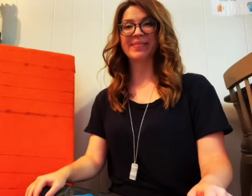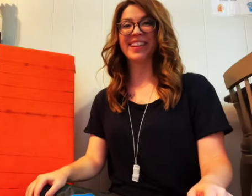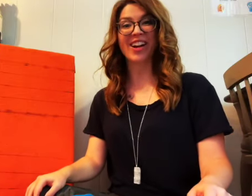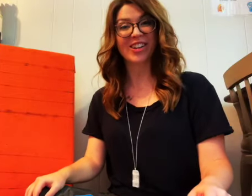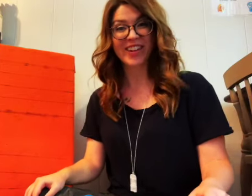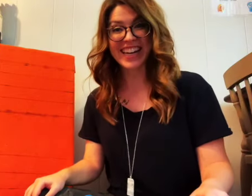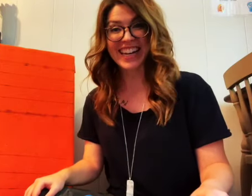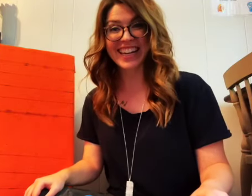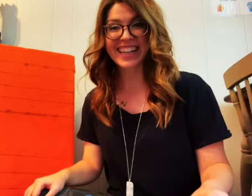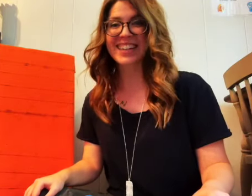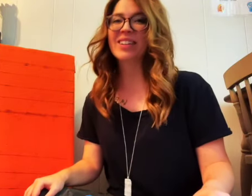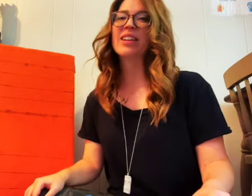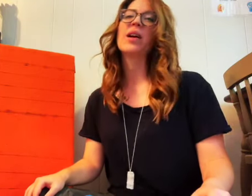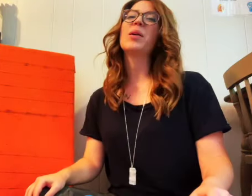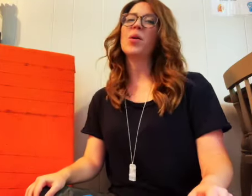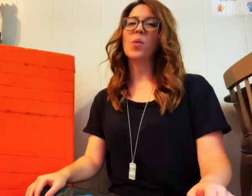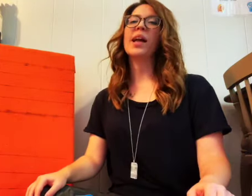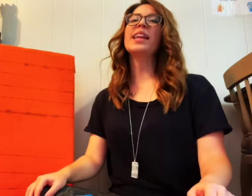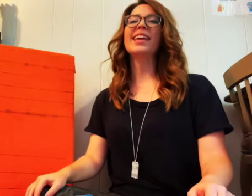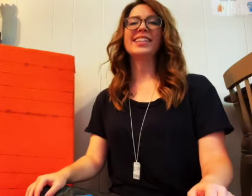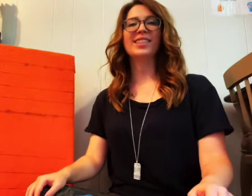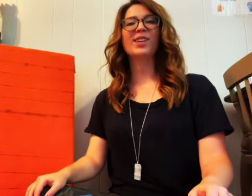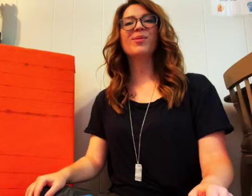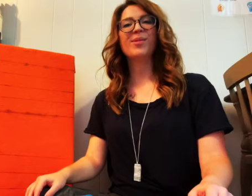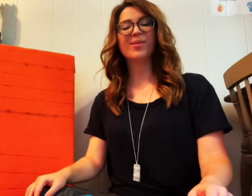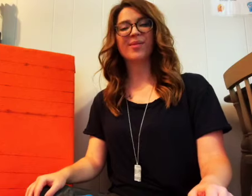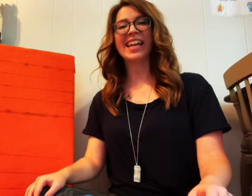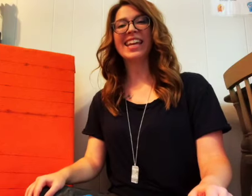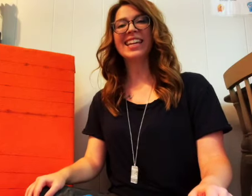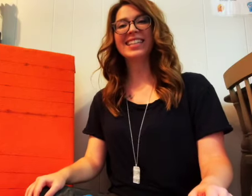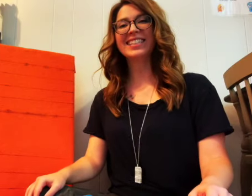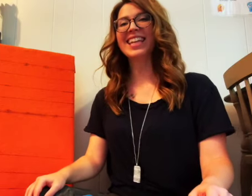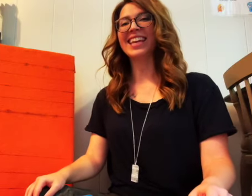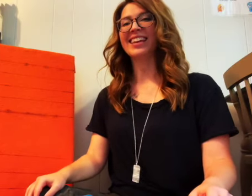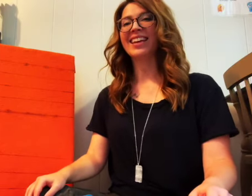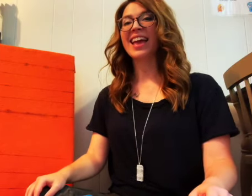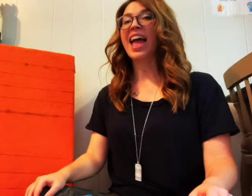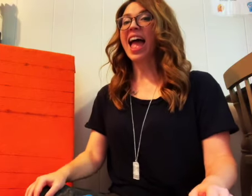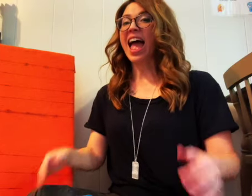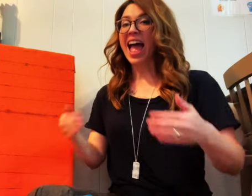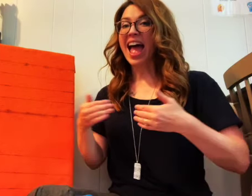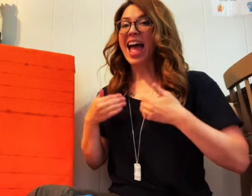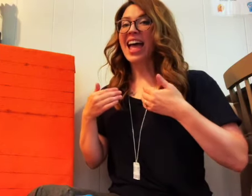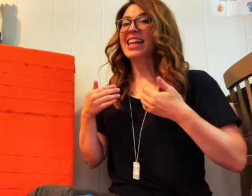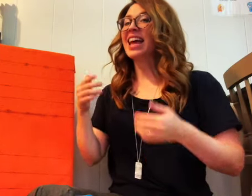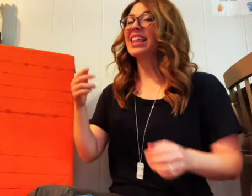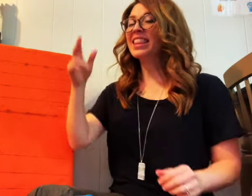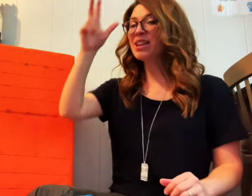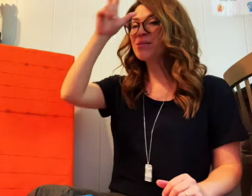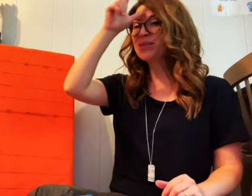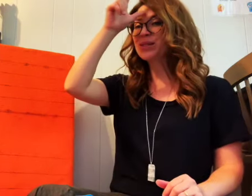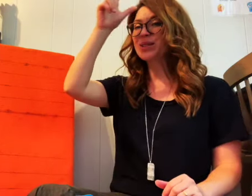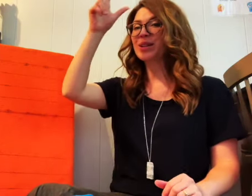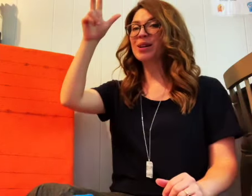Are you ready? One, two, ready, sing. Had a little rooster,